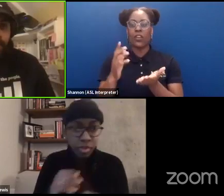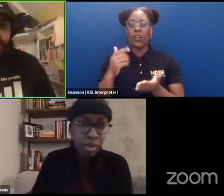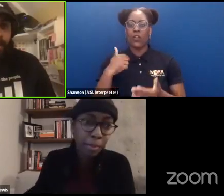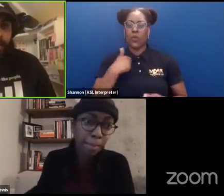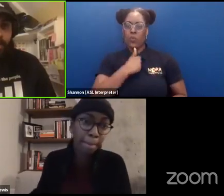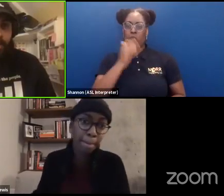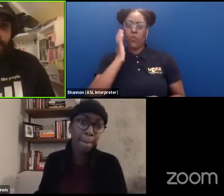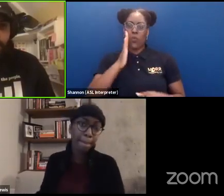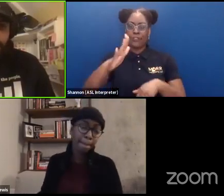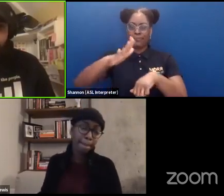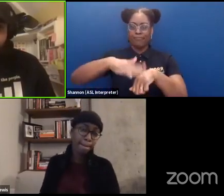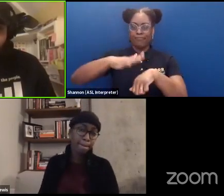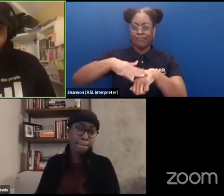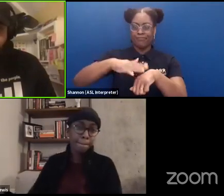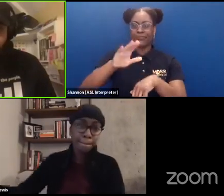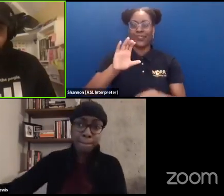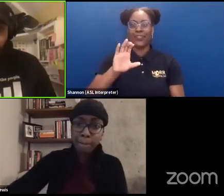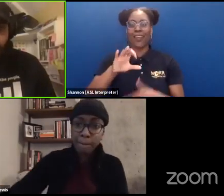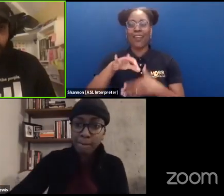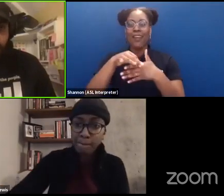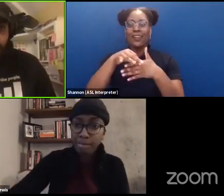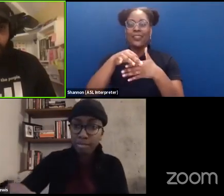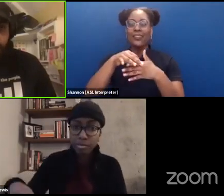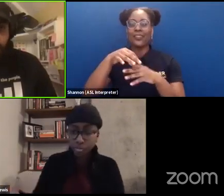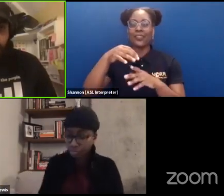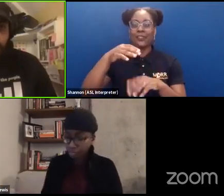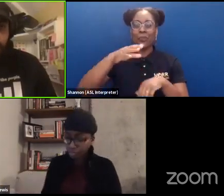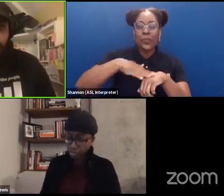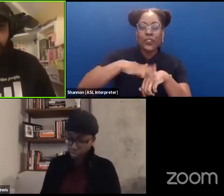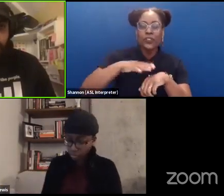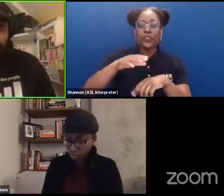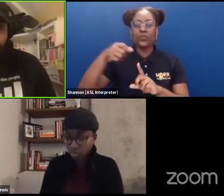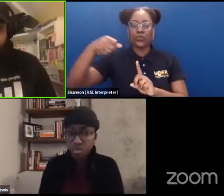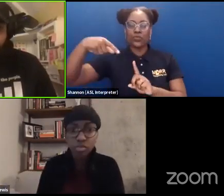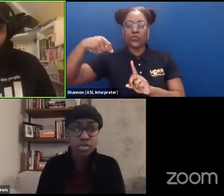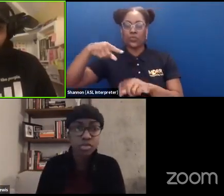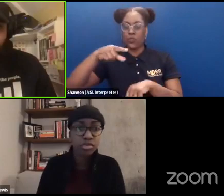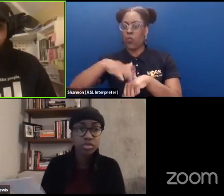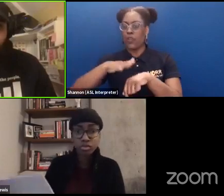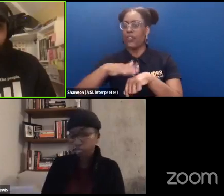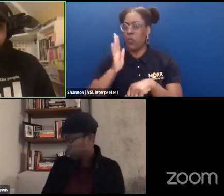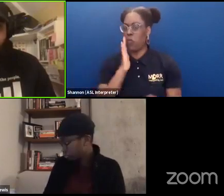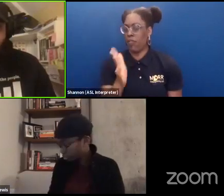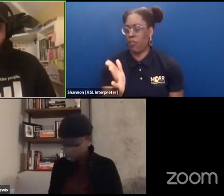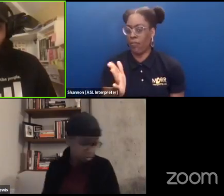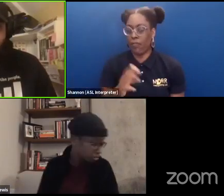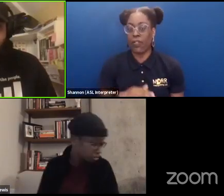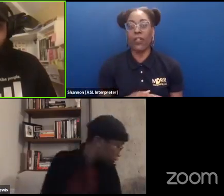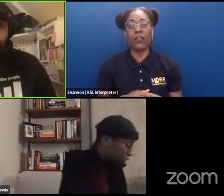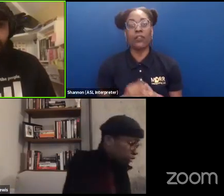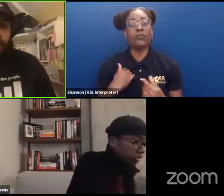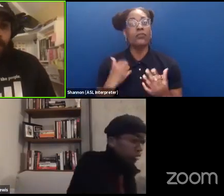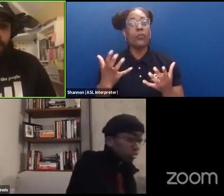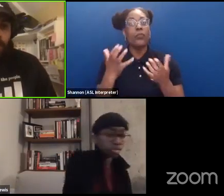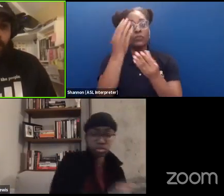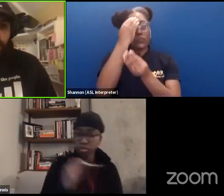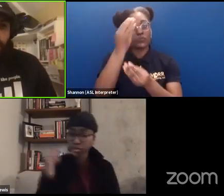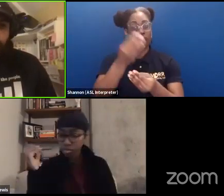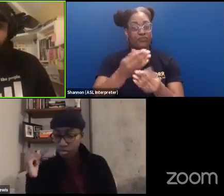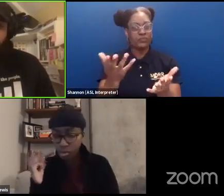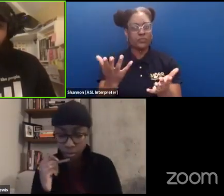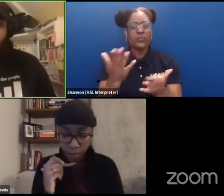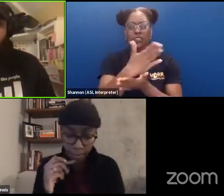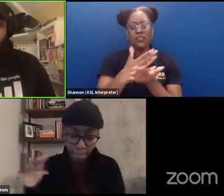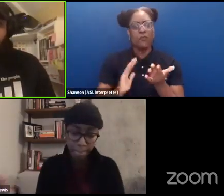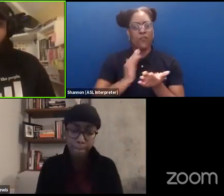best of our abilities when we are talking about violences. I do want to let folks generally know that some of the discussion going